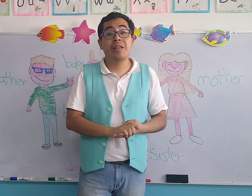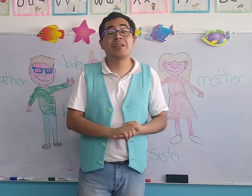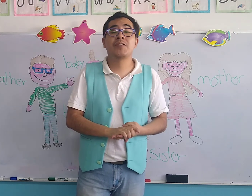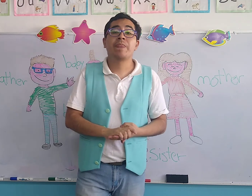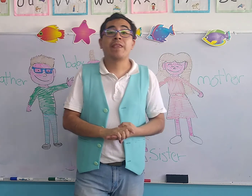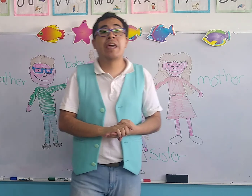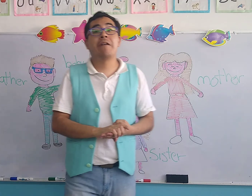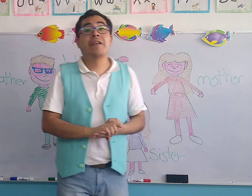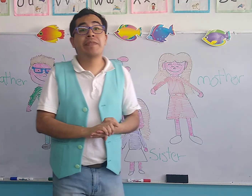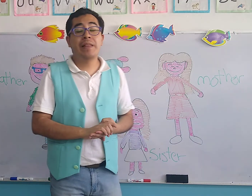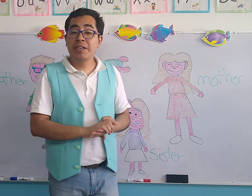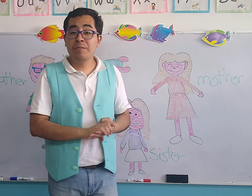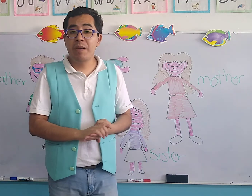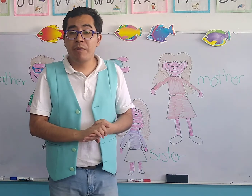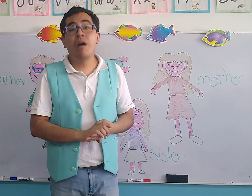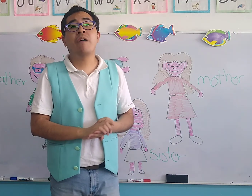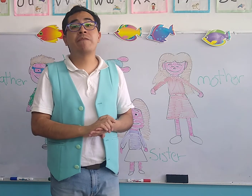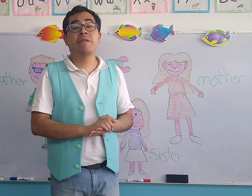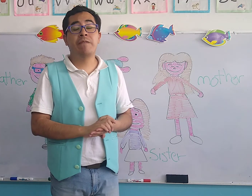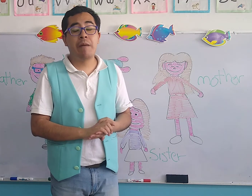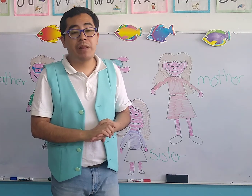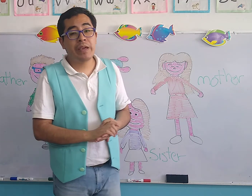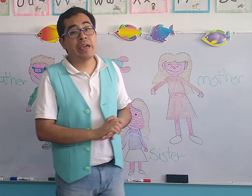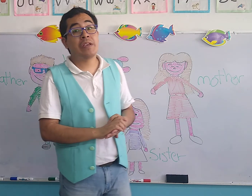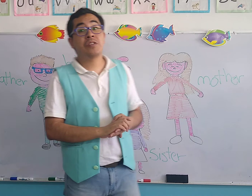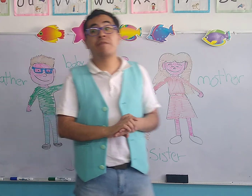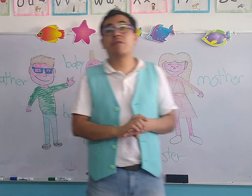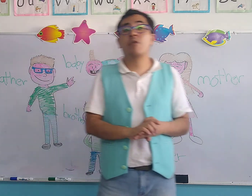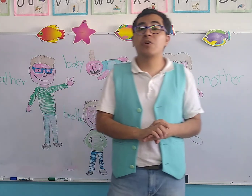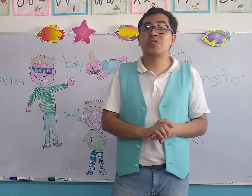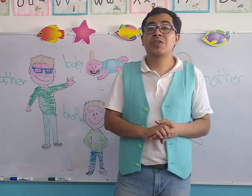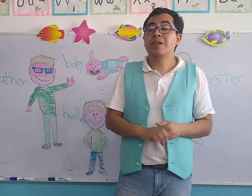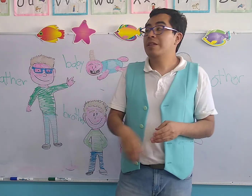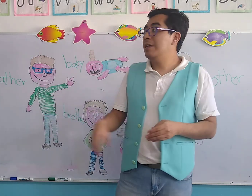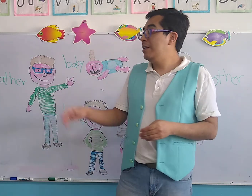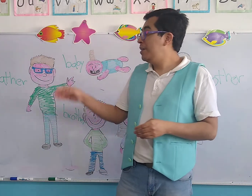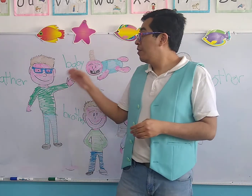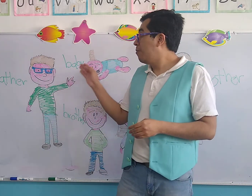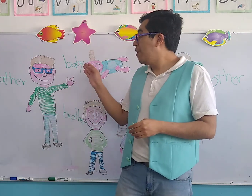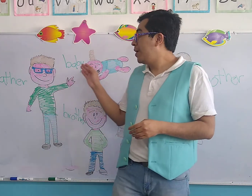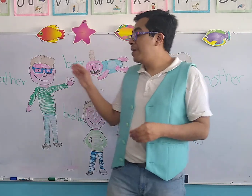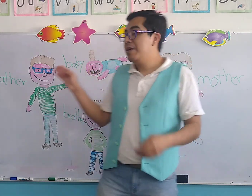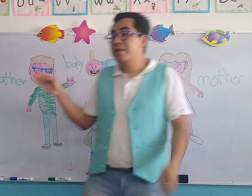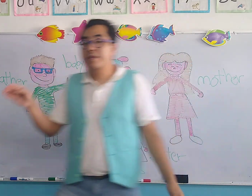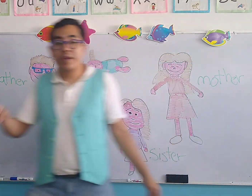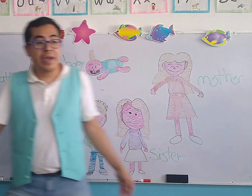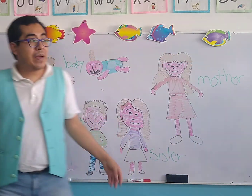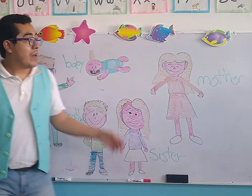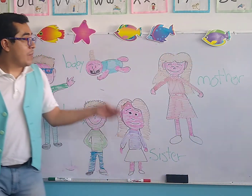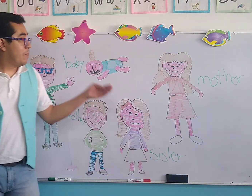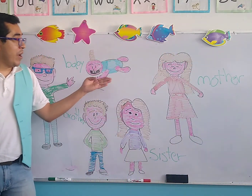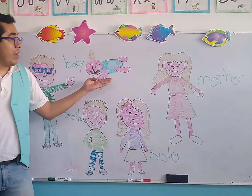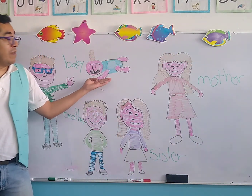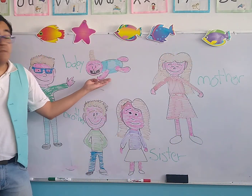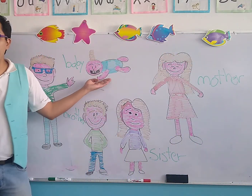class. Now, the last member of the family is, of course, the little one, the